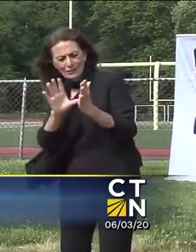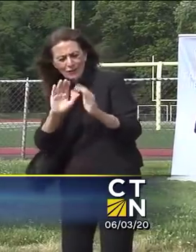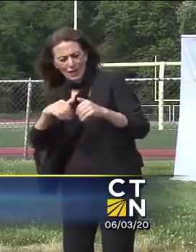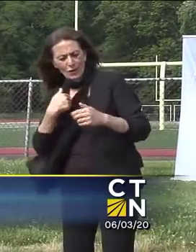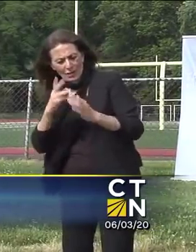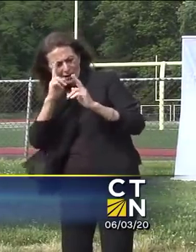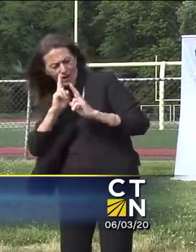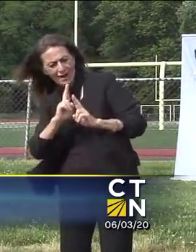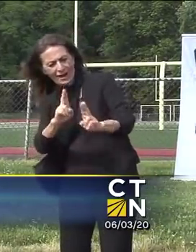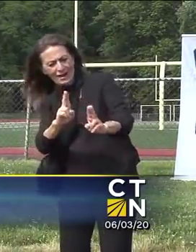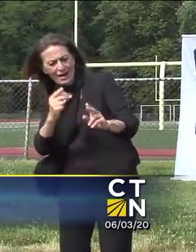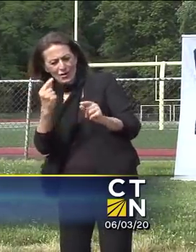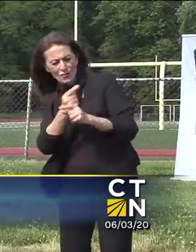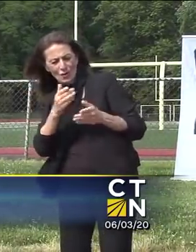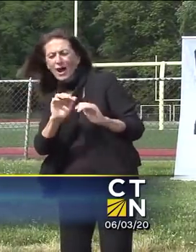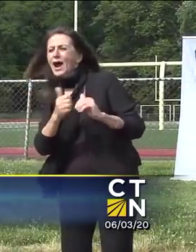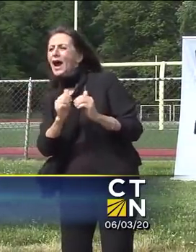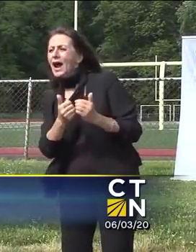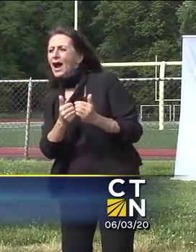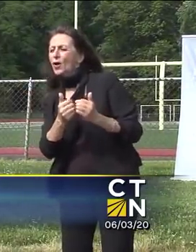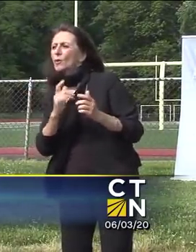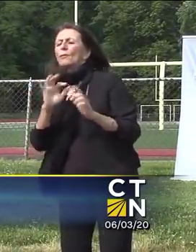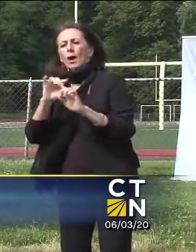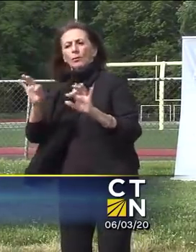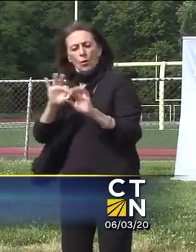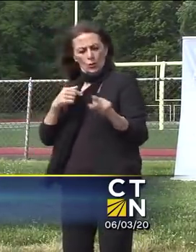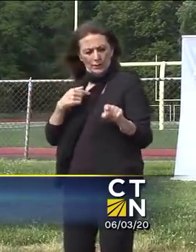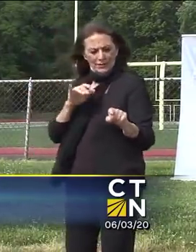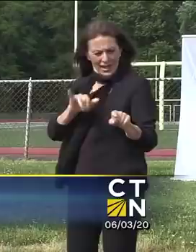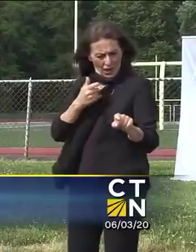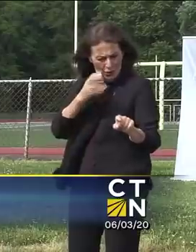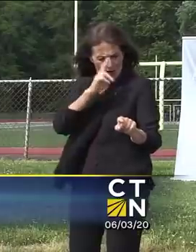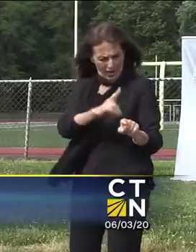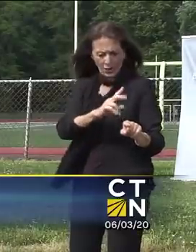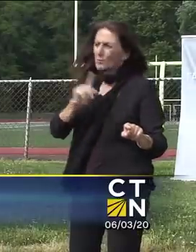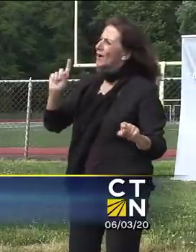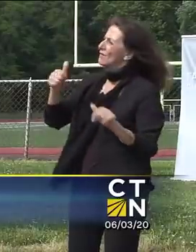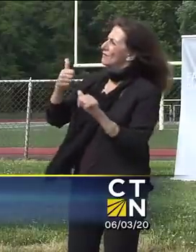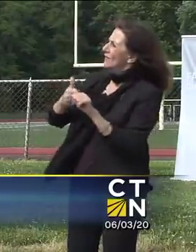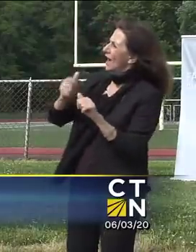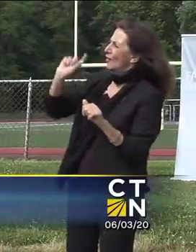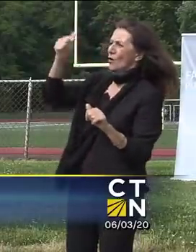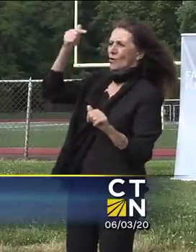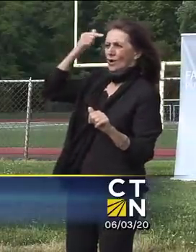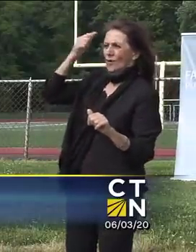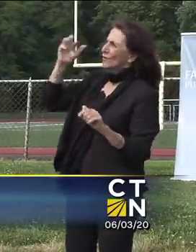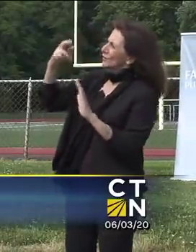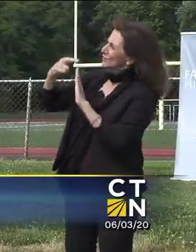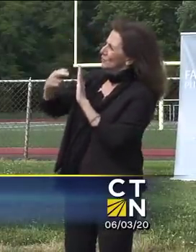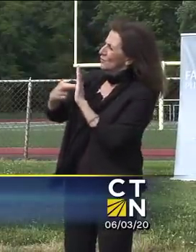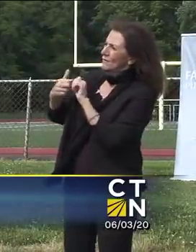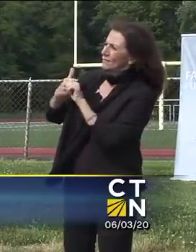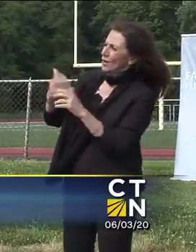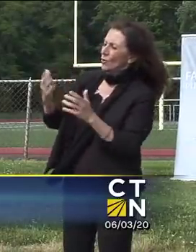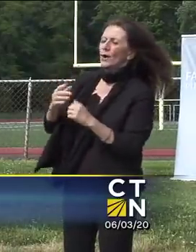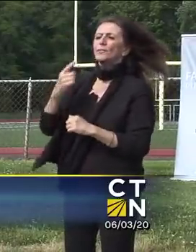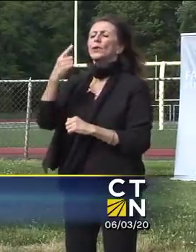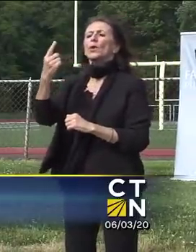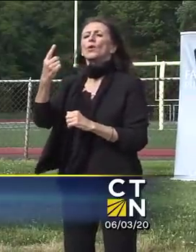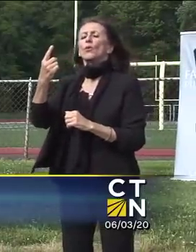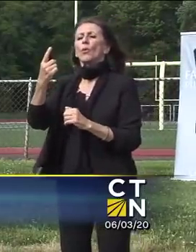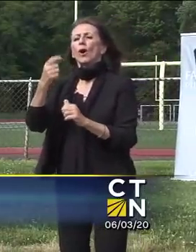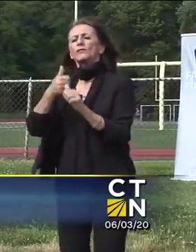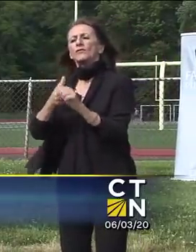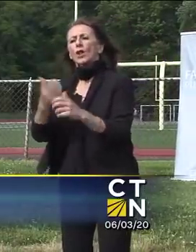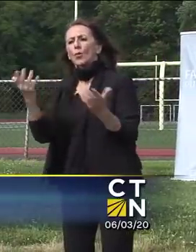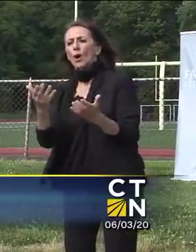while complying with the public health guidelines and Governor Lamont's executive orders. One of our guiding principles was